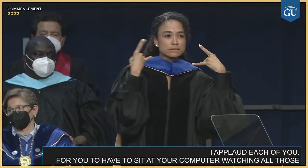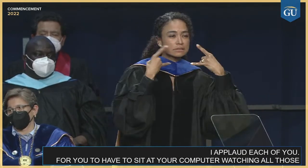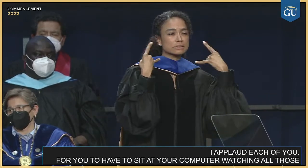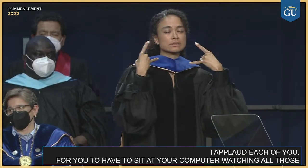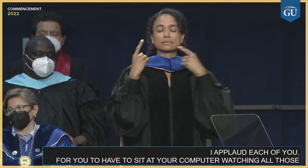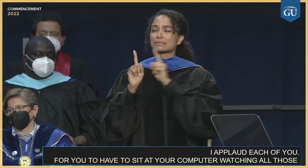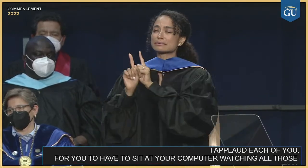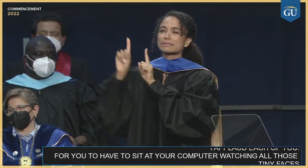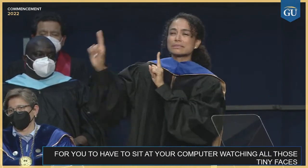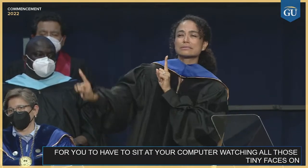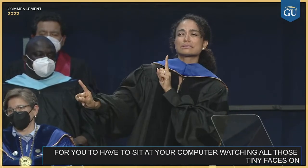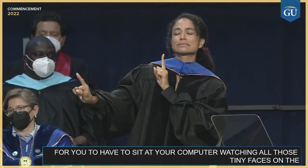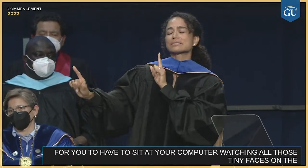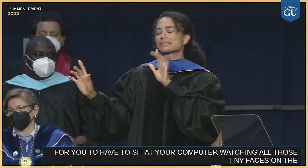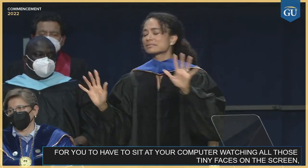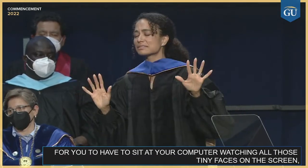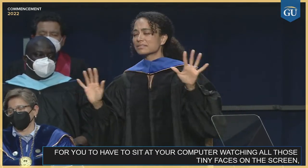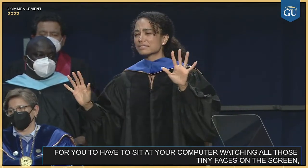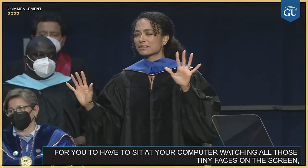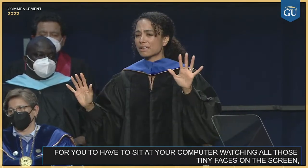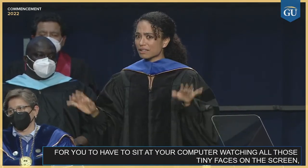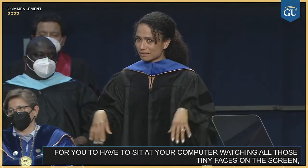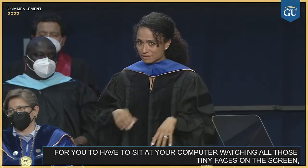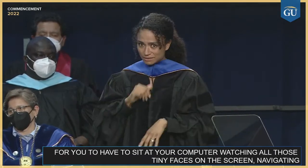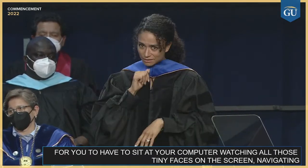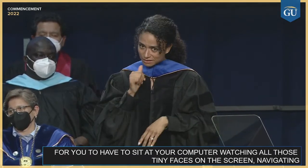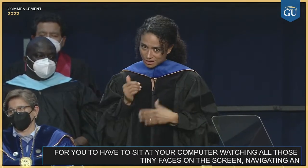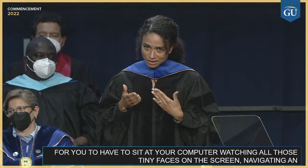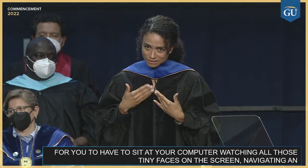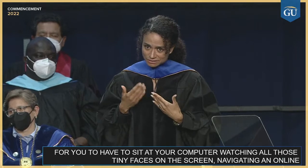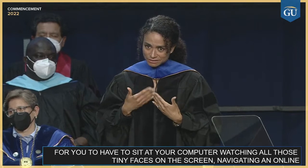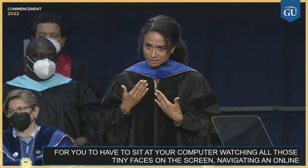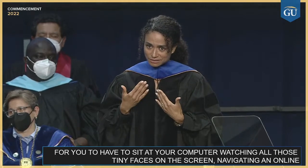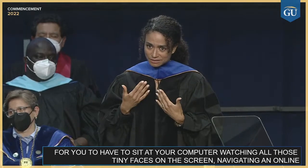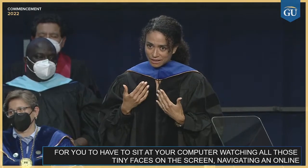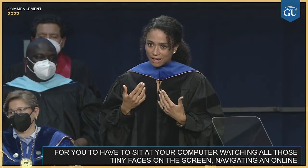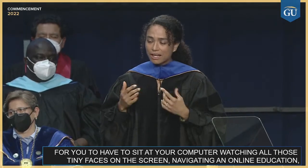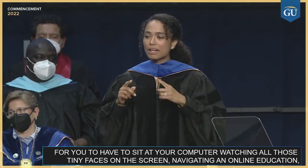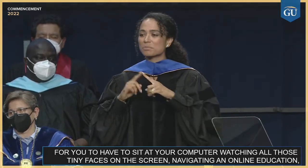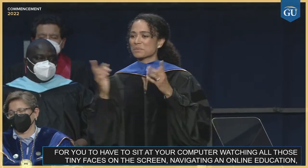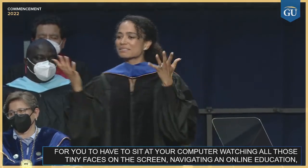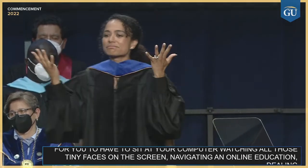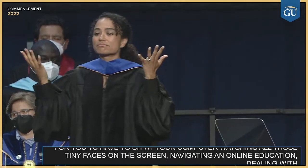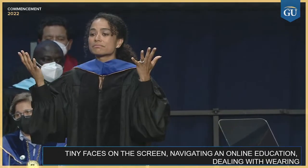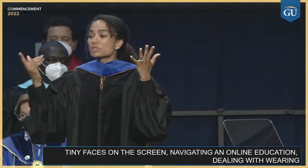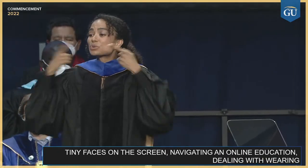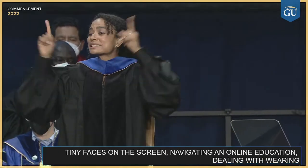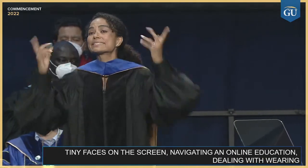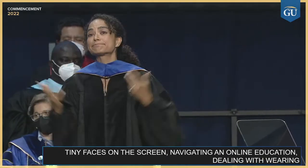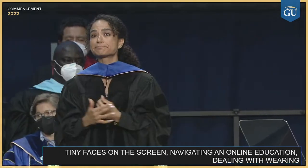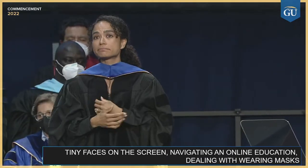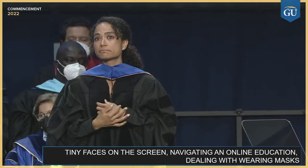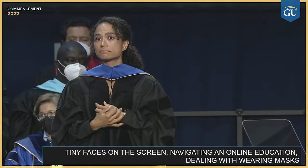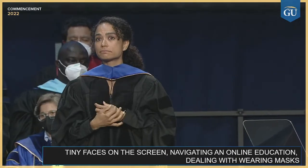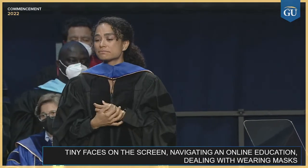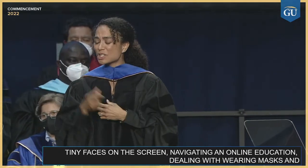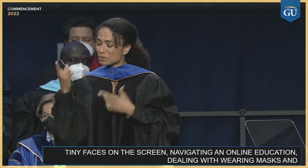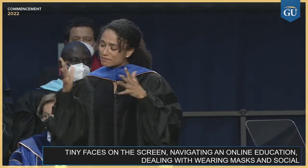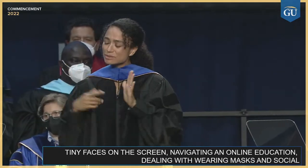online education, dealing with wearing masks and social distancing, could not have been easy. But nonetheless,